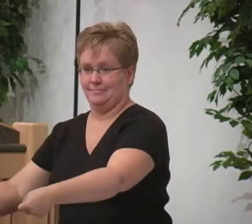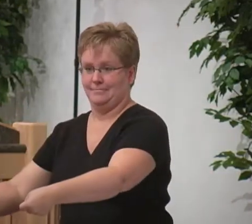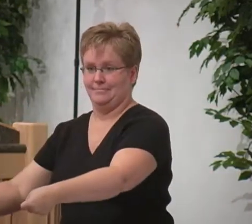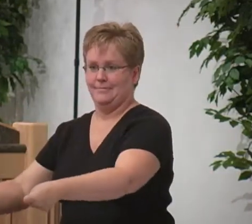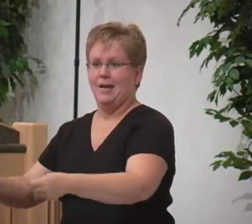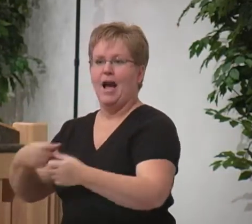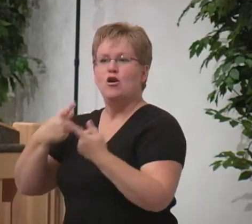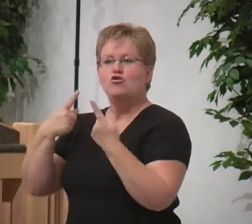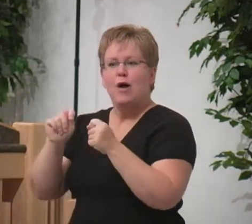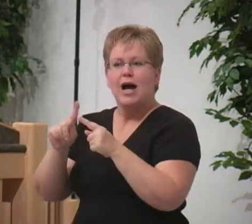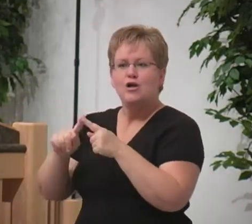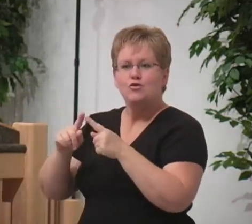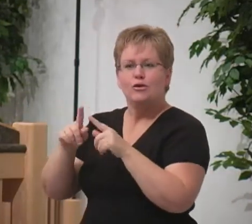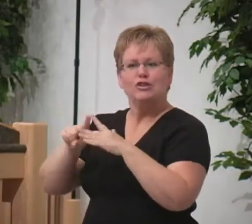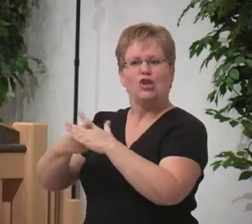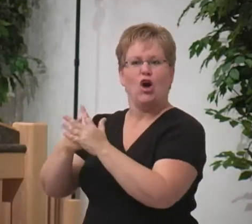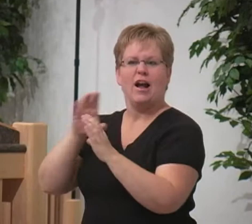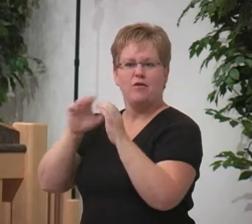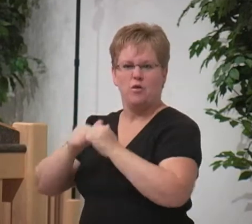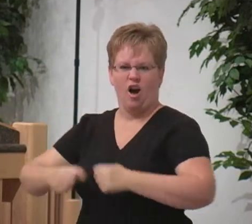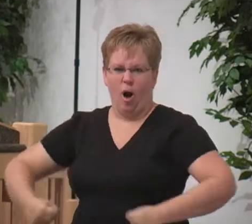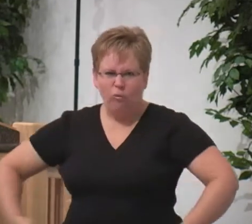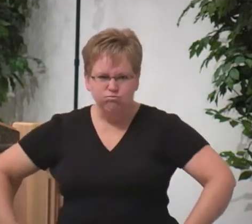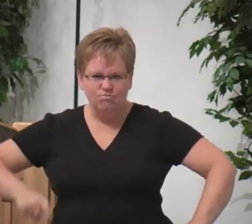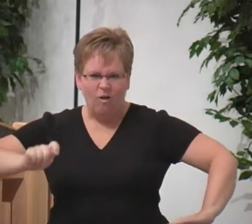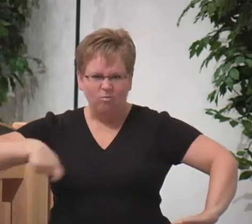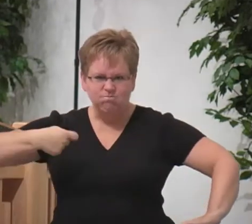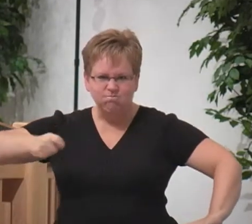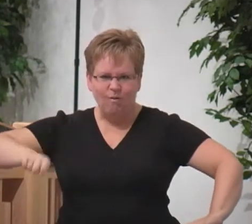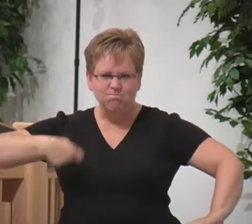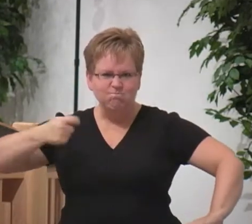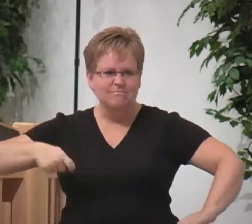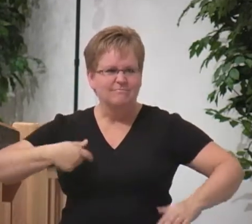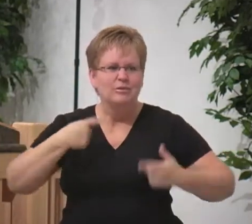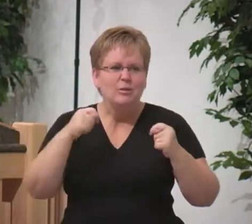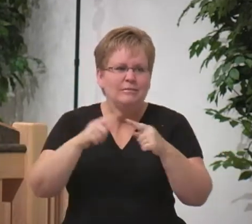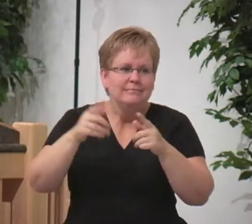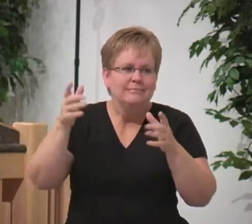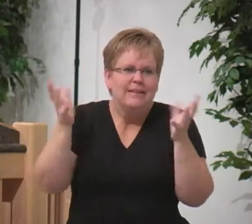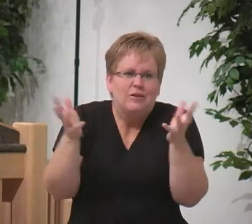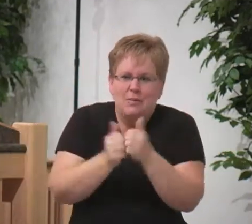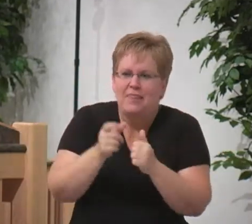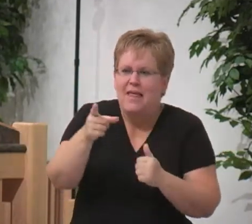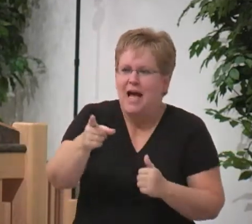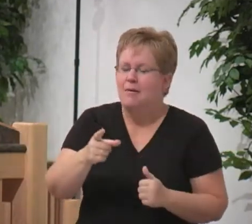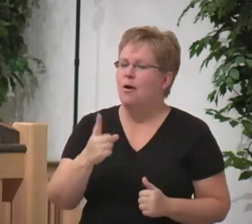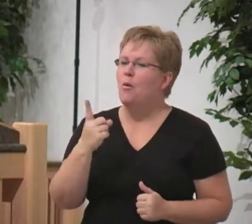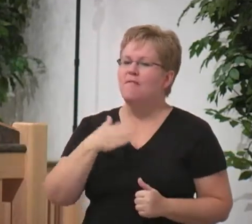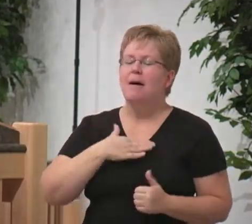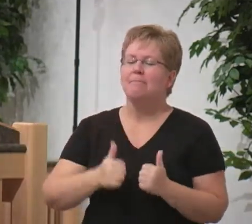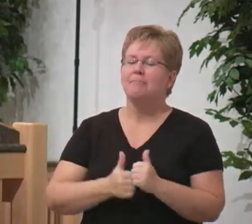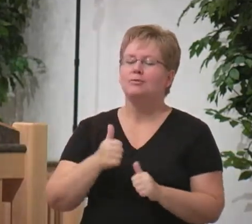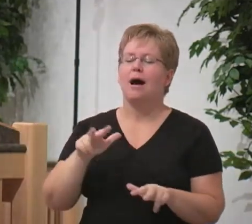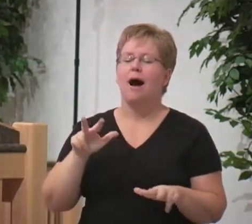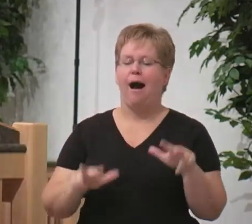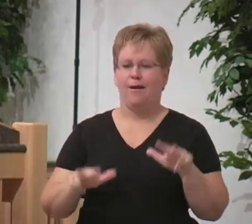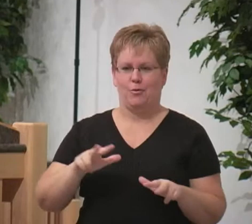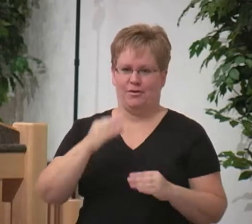make conversation with these big, burly guys. It was perhaps one of the most awkward meals I have ever eaten in